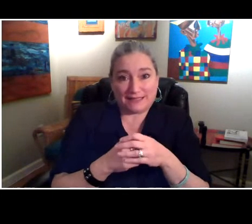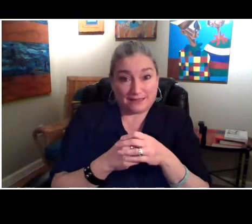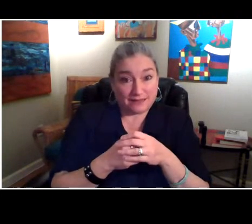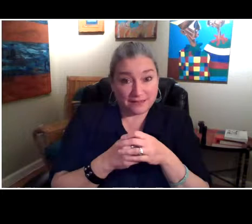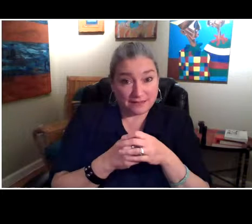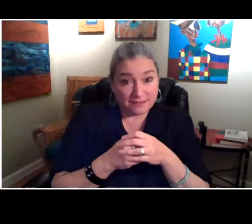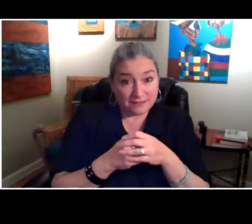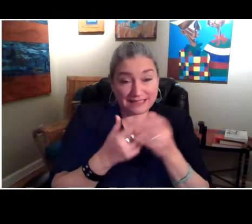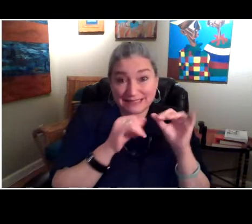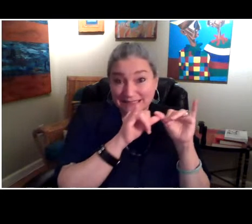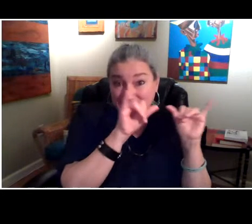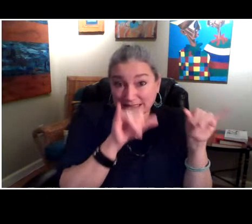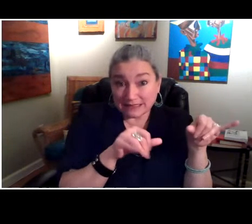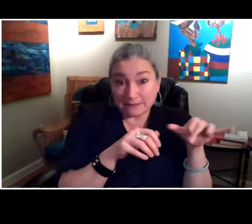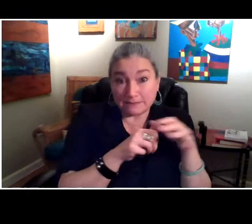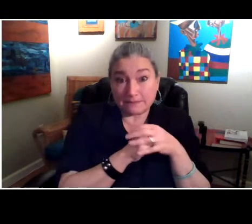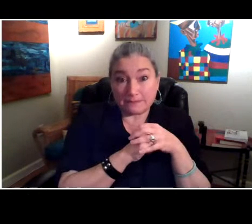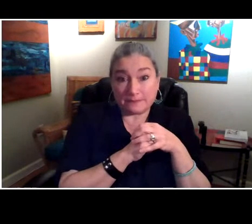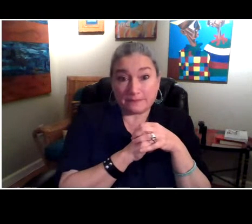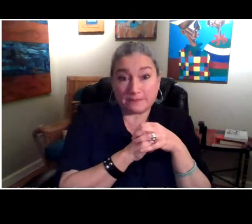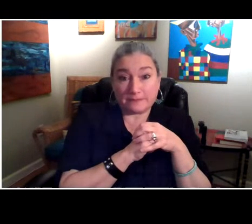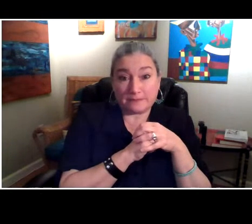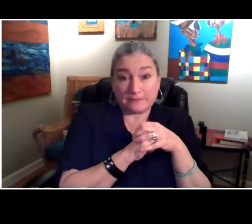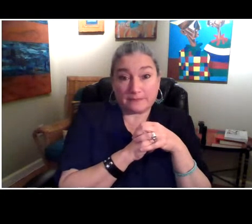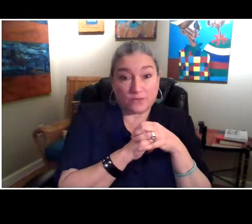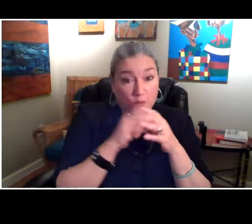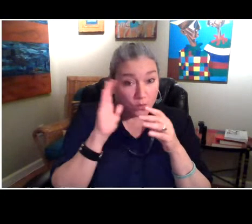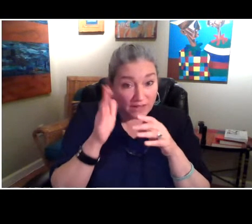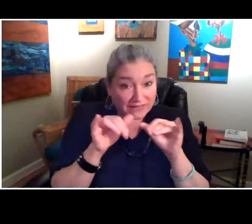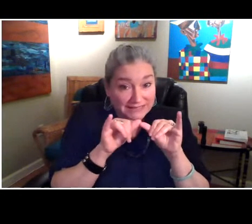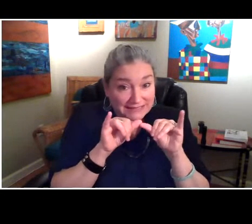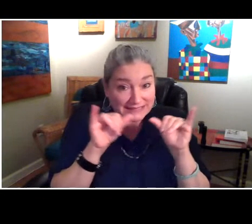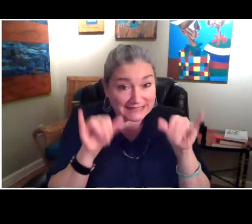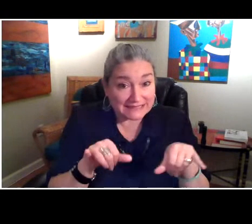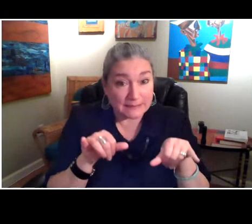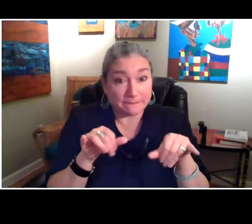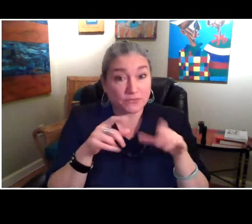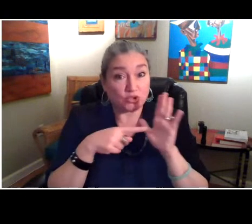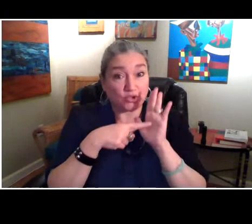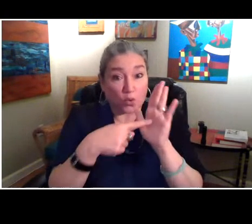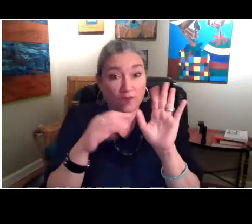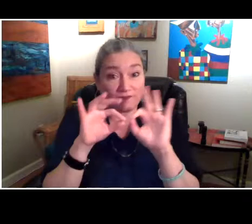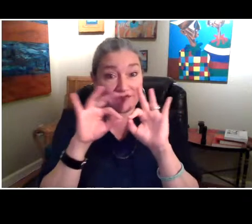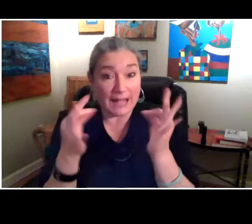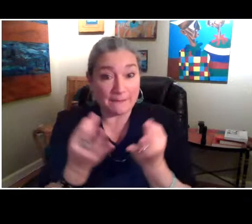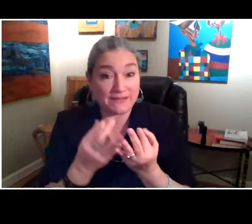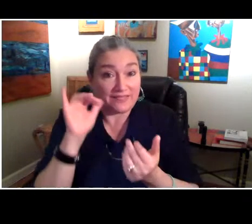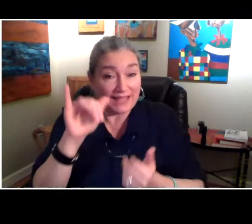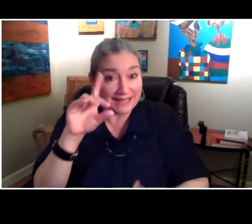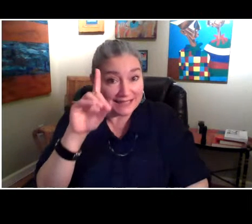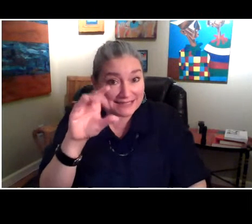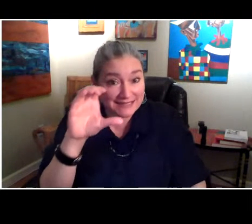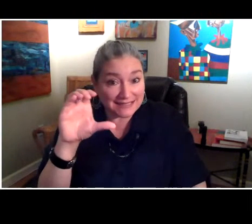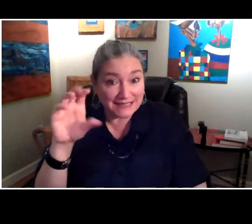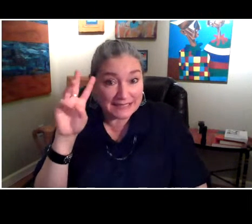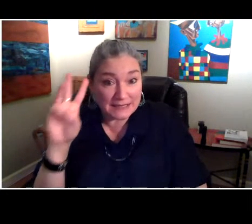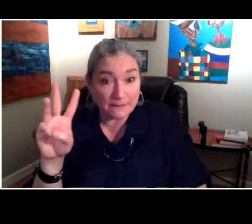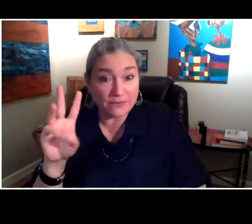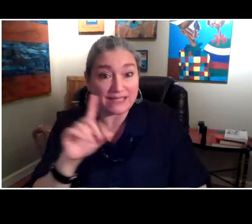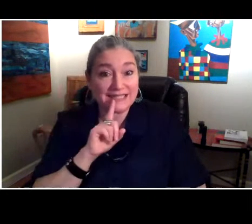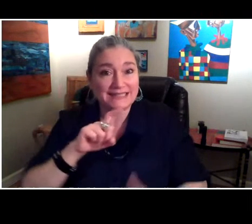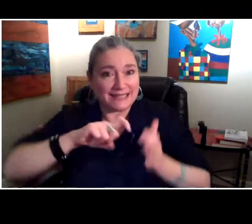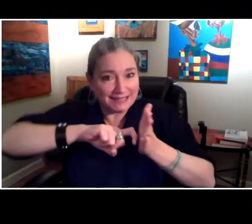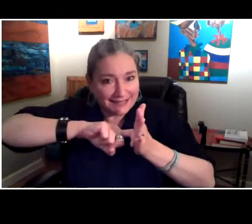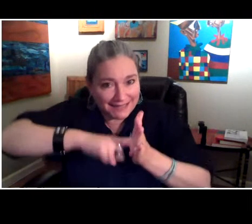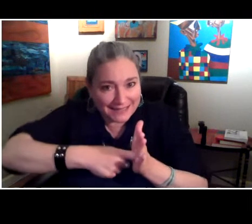open that door. And who gives the key to families? Is it the system? Will the system